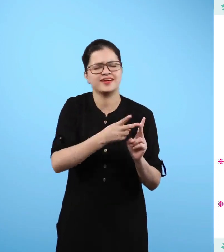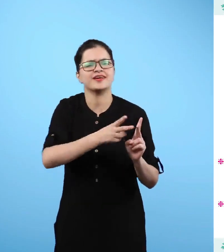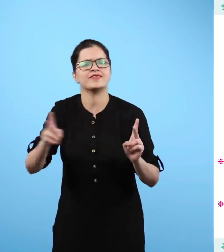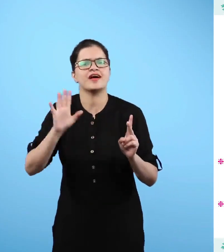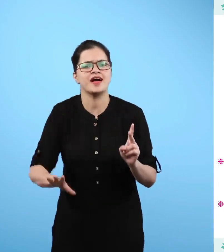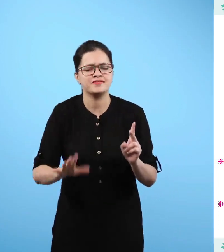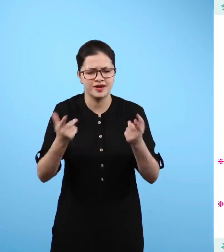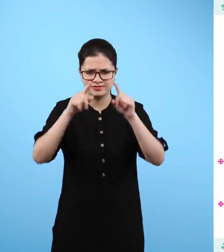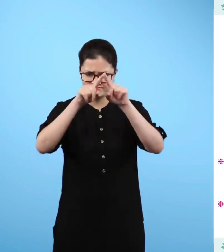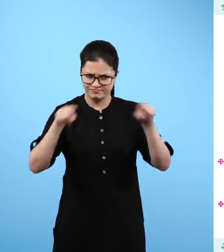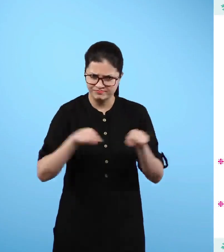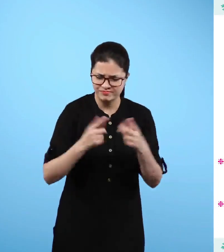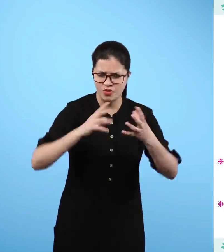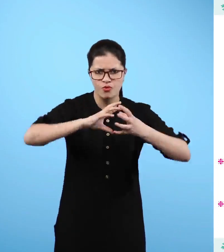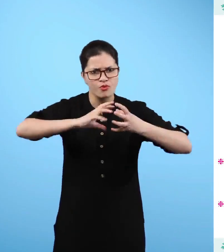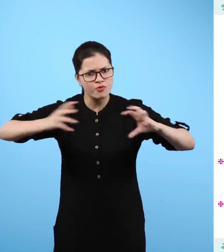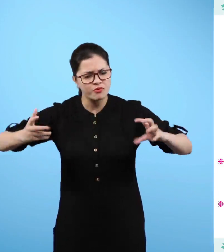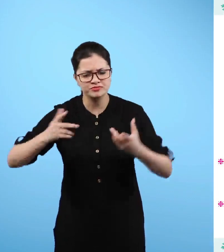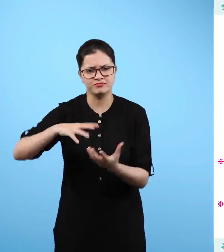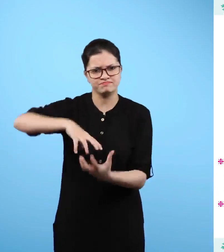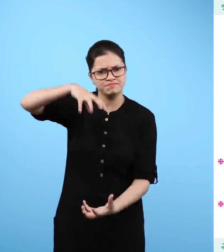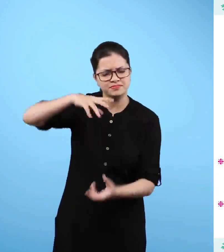Here are some different kinds of boxes.